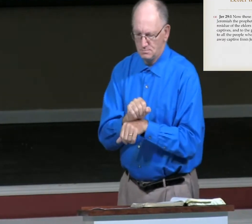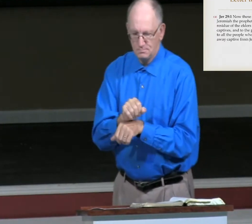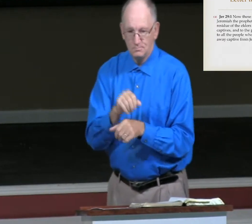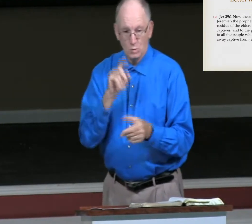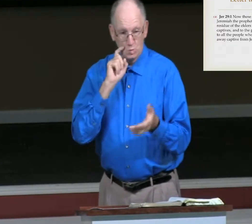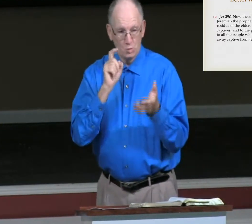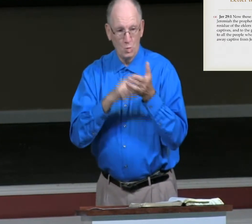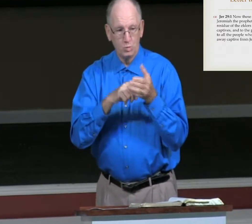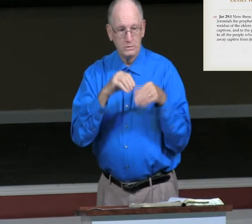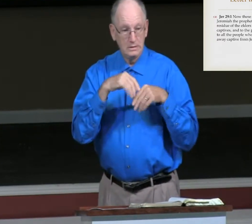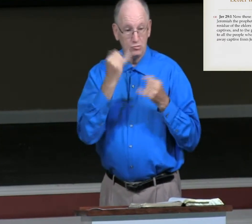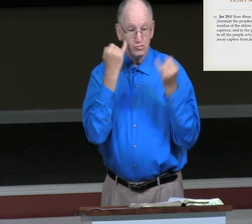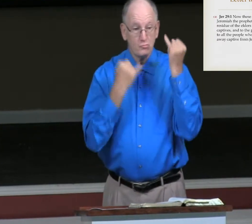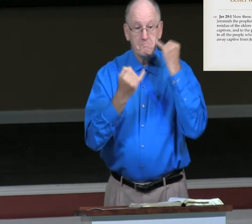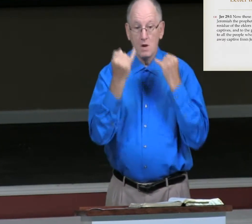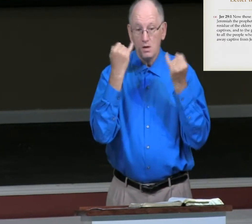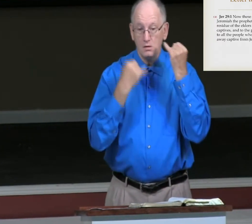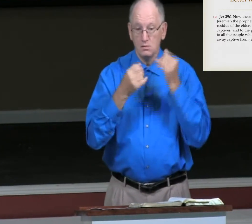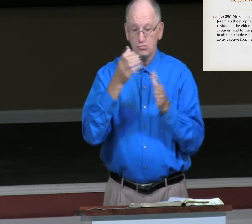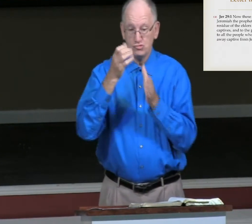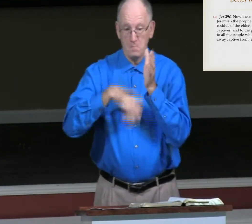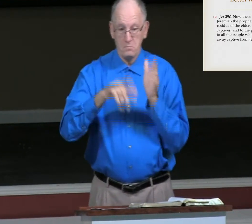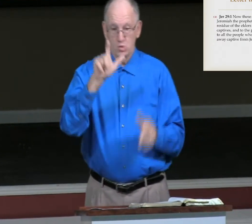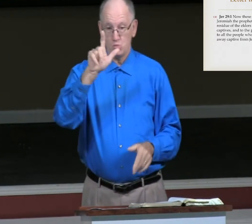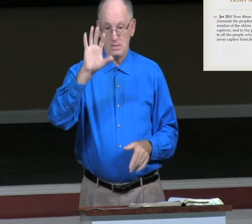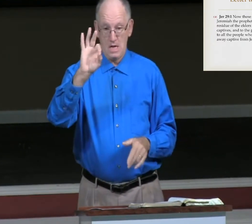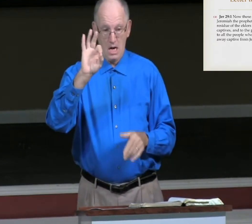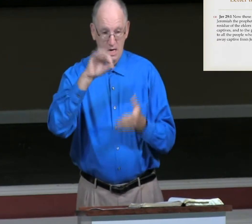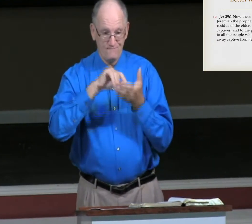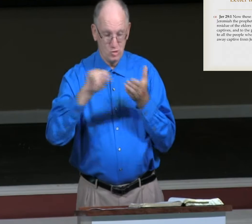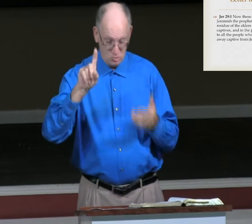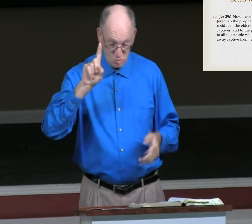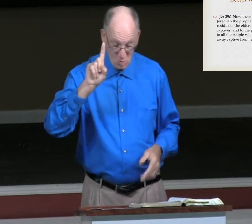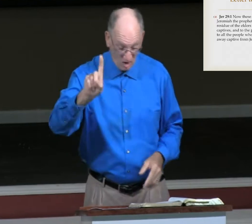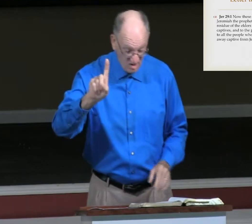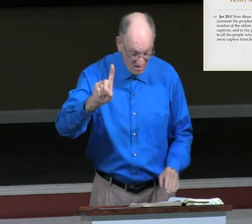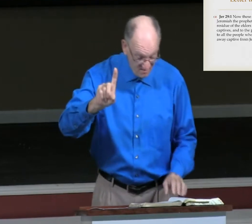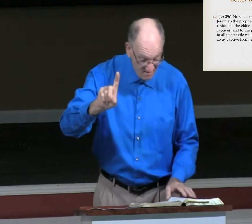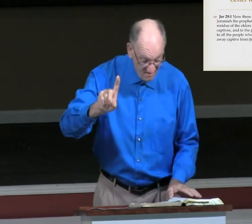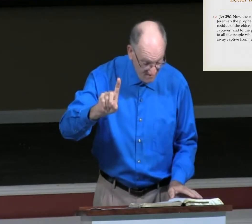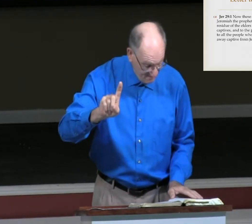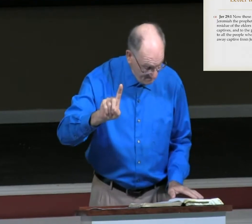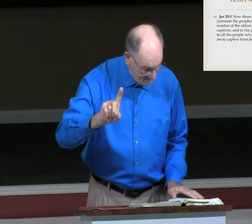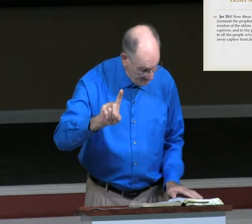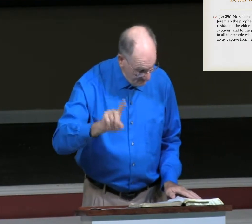And there are certain things, I don't know if you noticed, in Jeremiah chapter 29, verse 1.